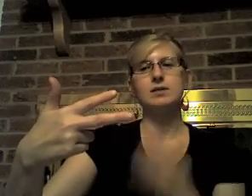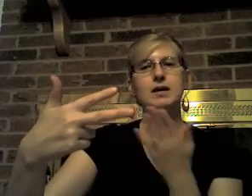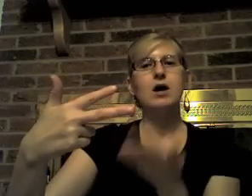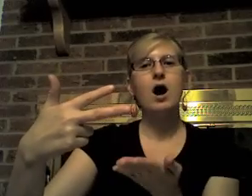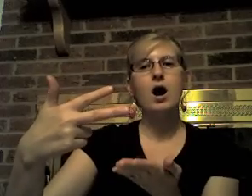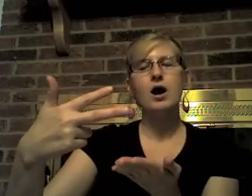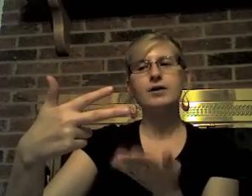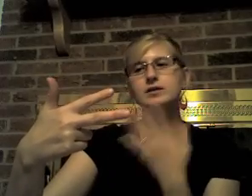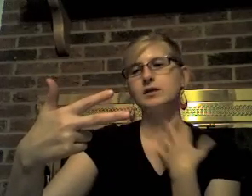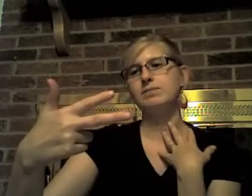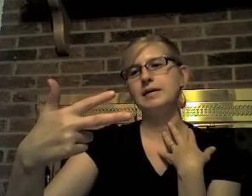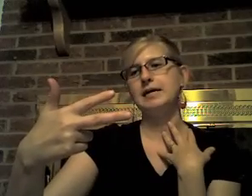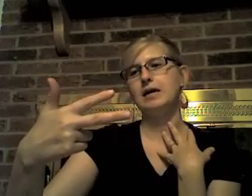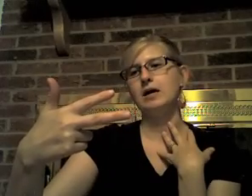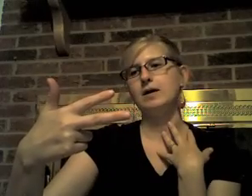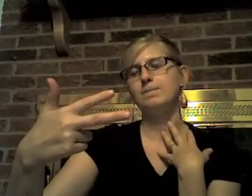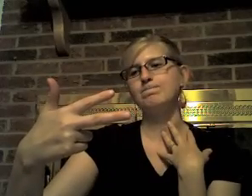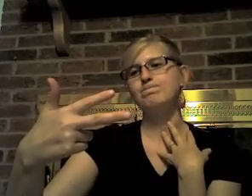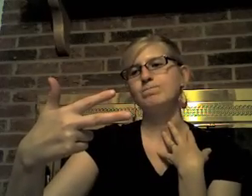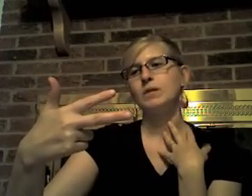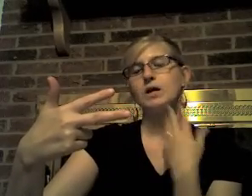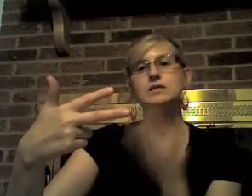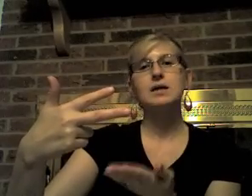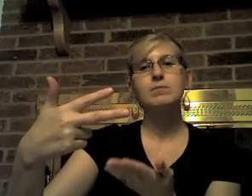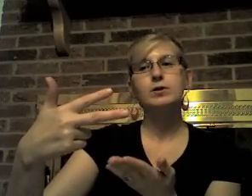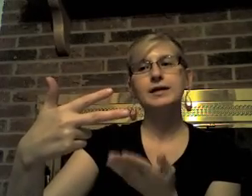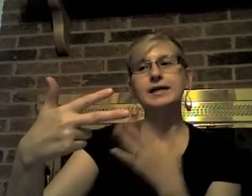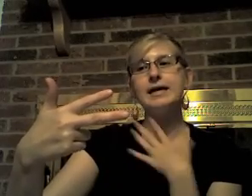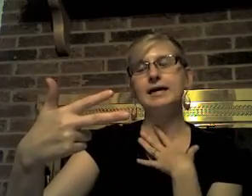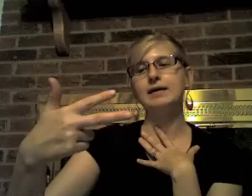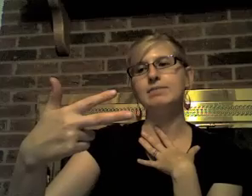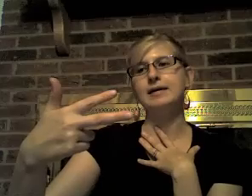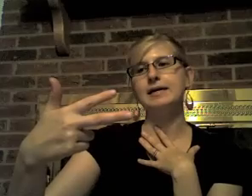be a car, this can be a submarine, it can be